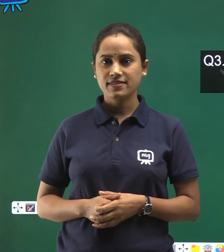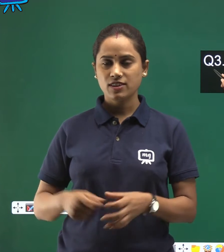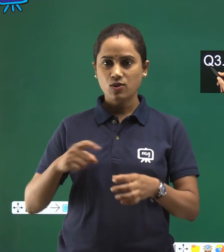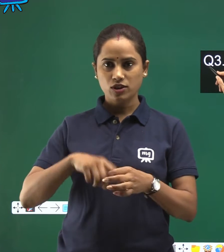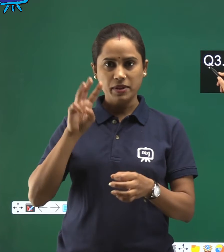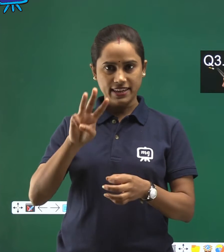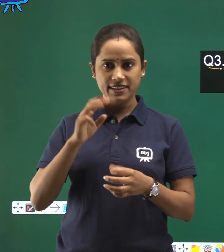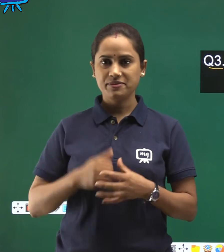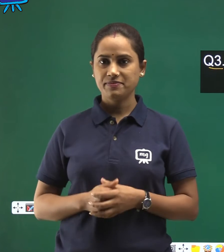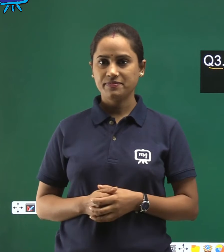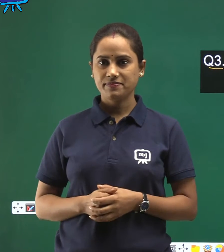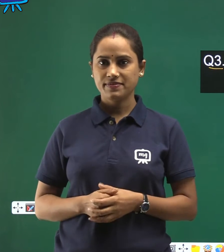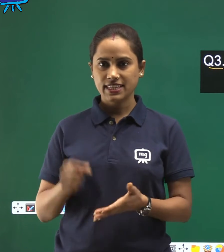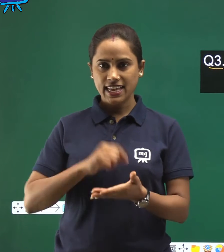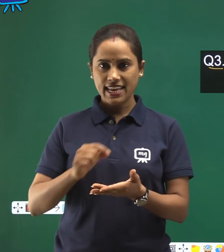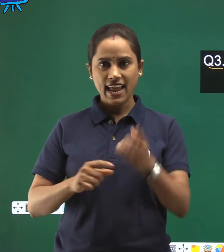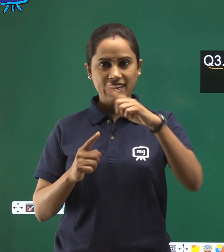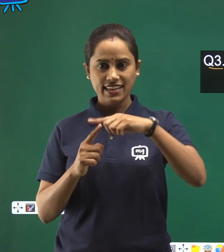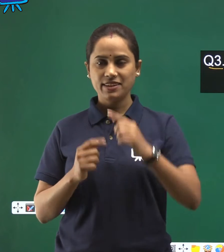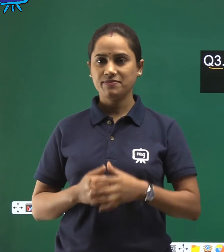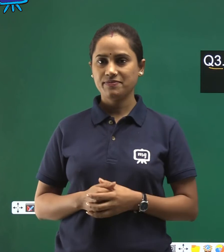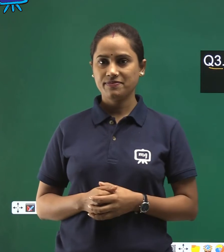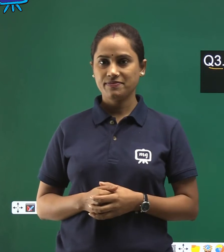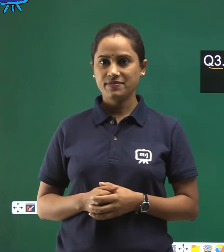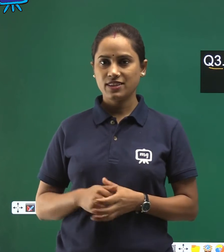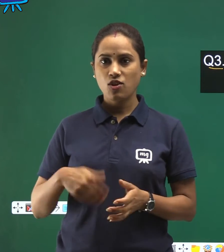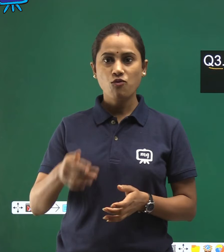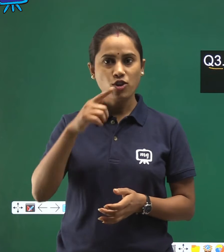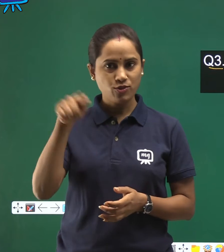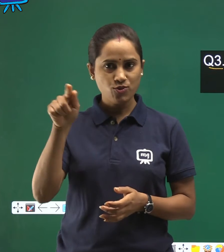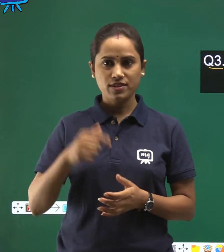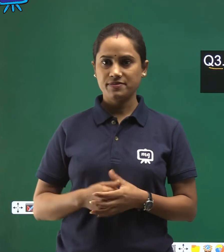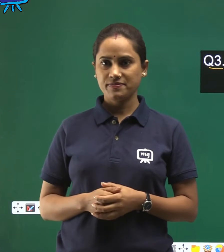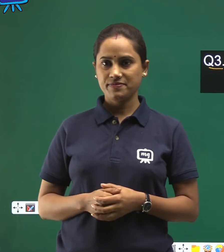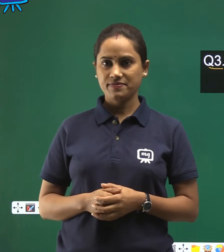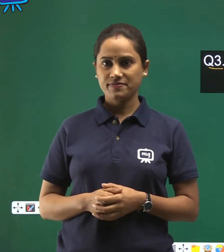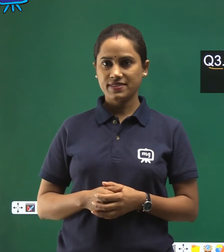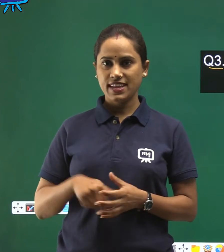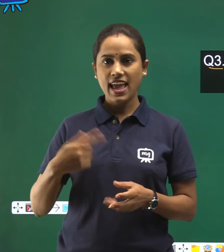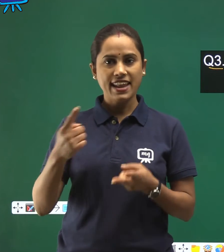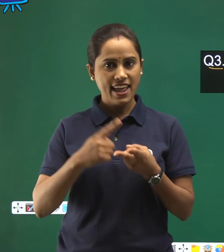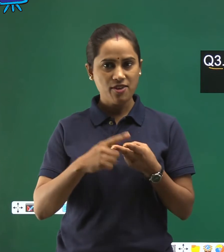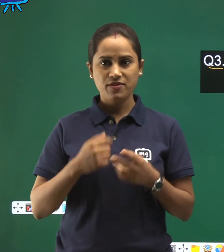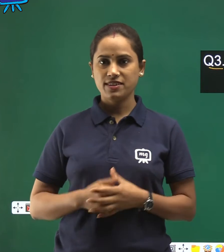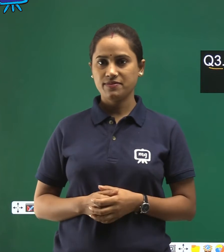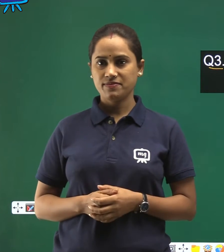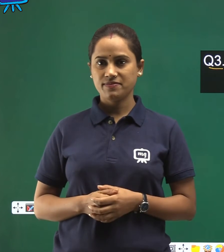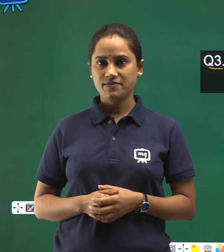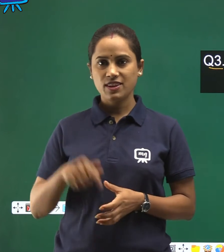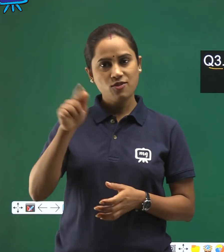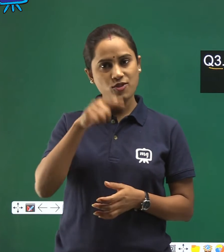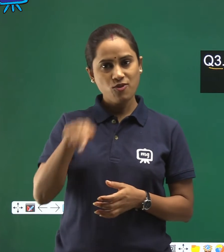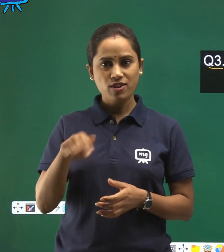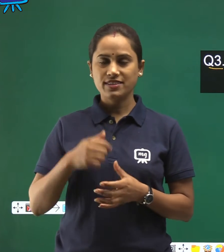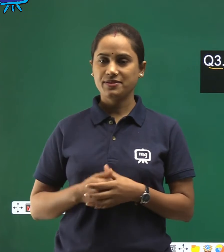Question number 3. Write T for true and F